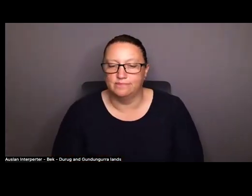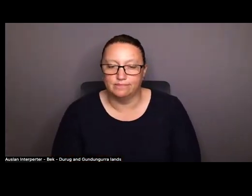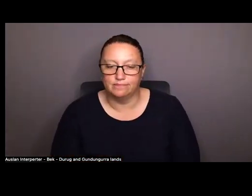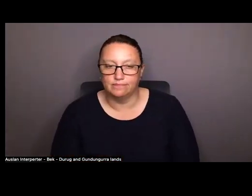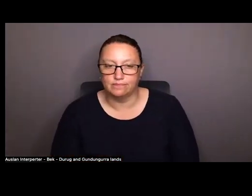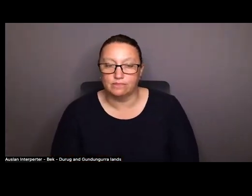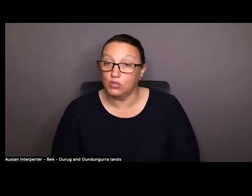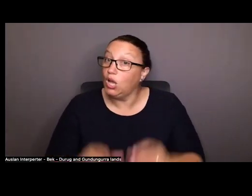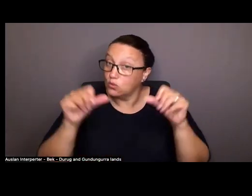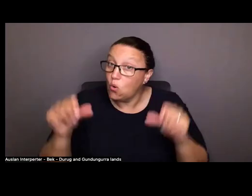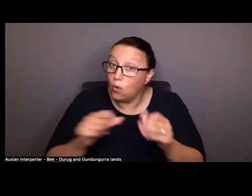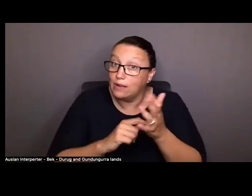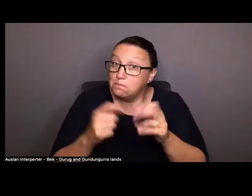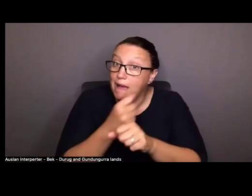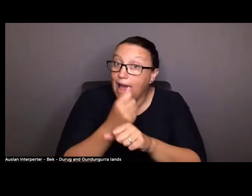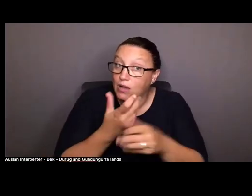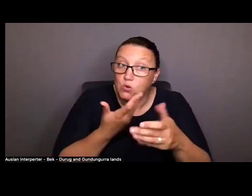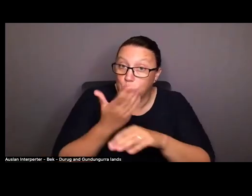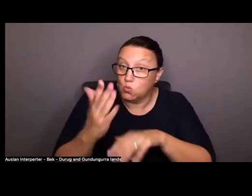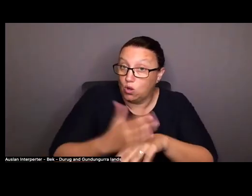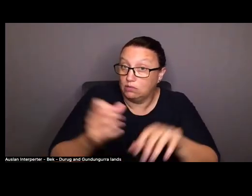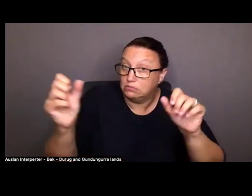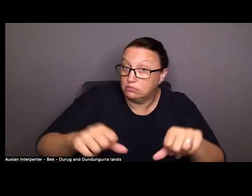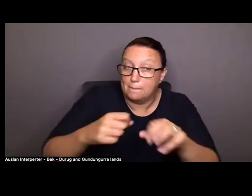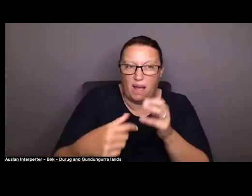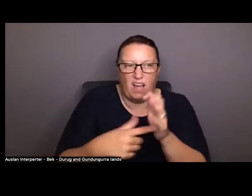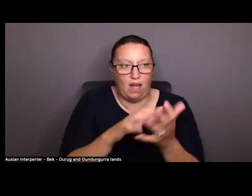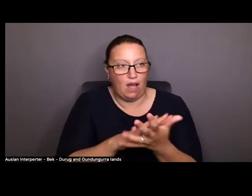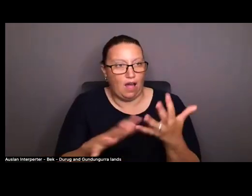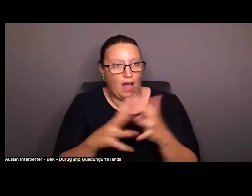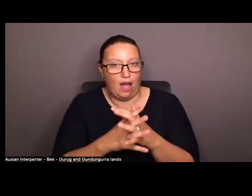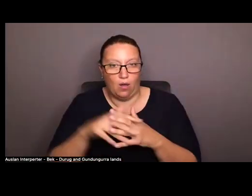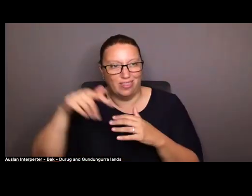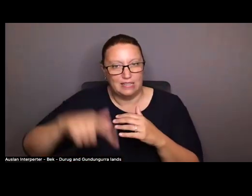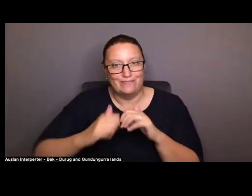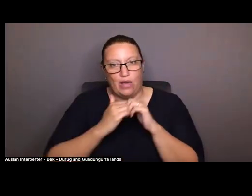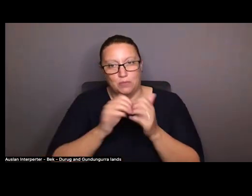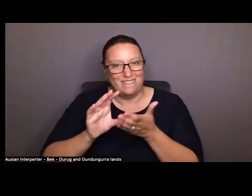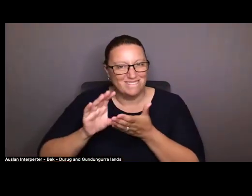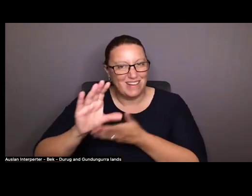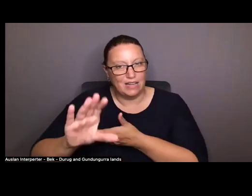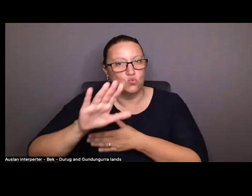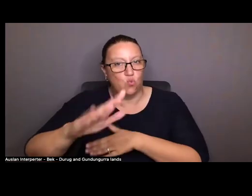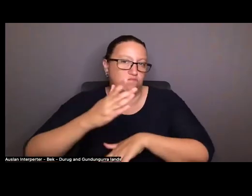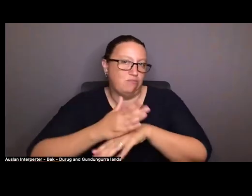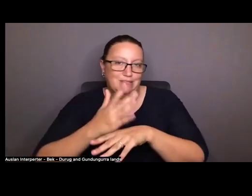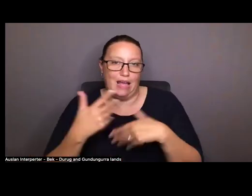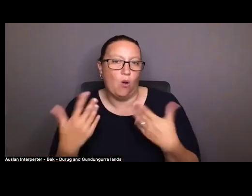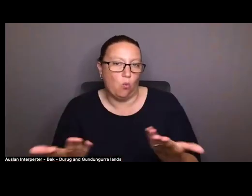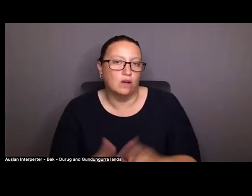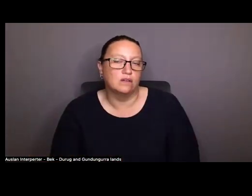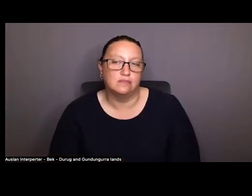it's okay to make new work, but think about how is this an investment in your practice? Yeah, that's really well put. Thank